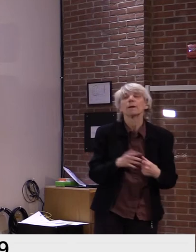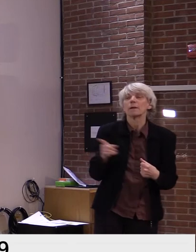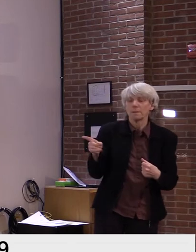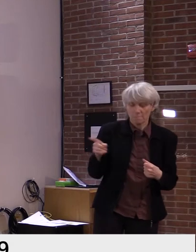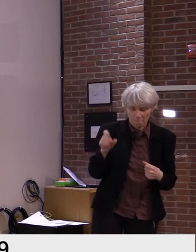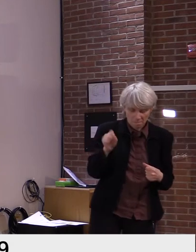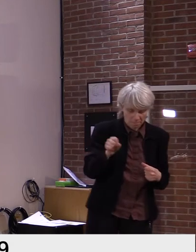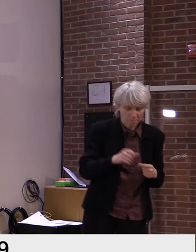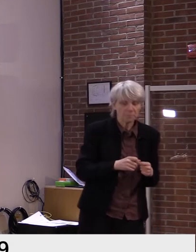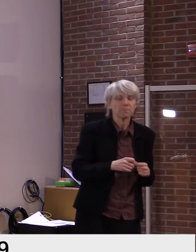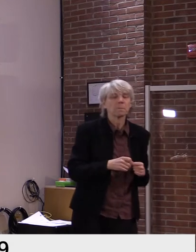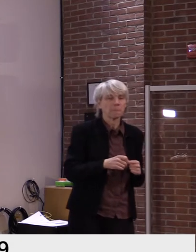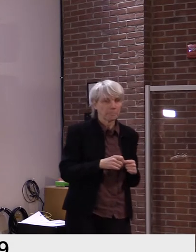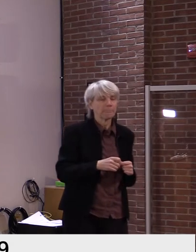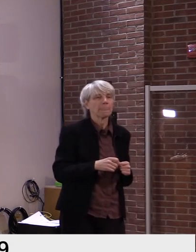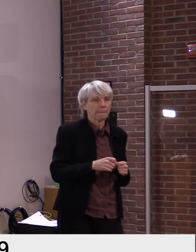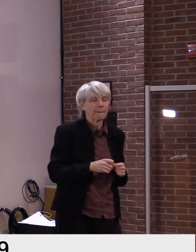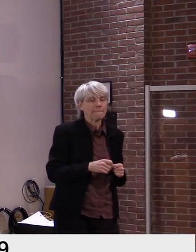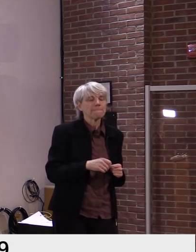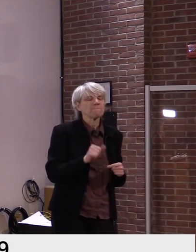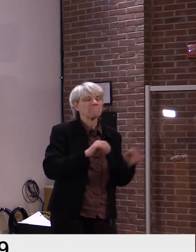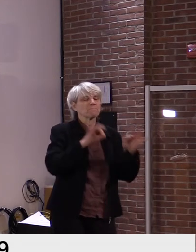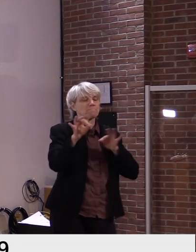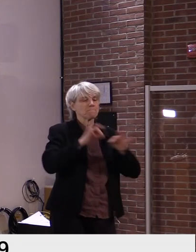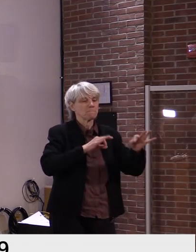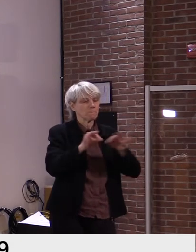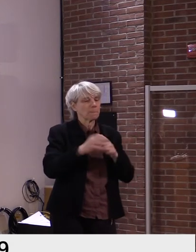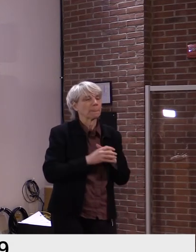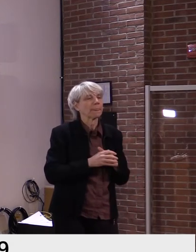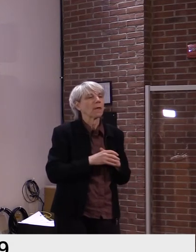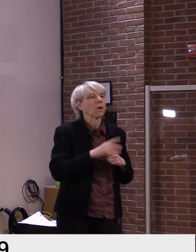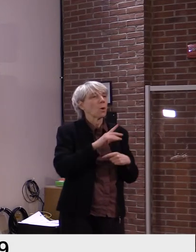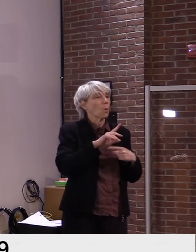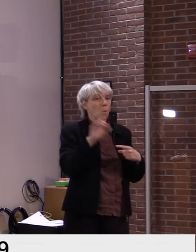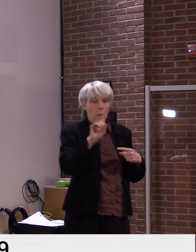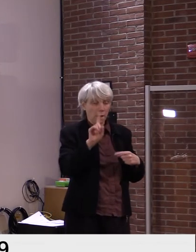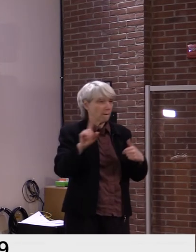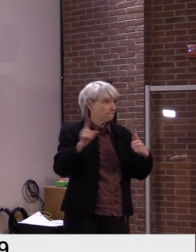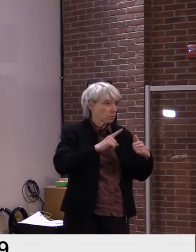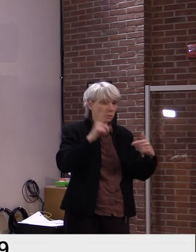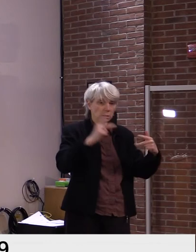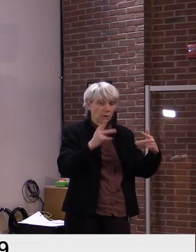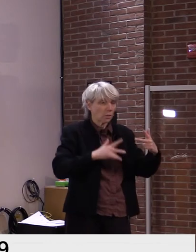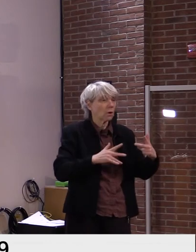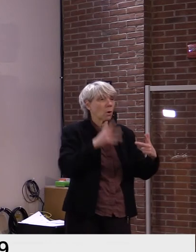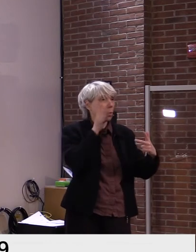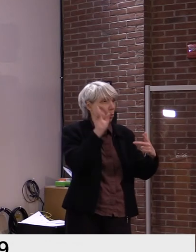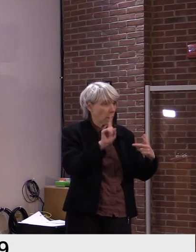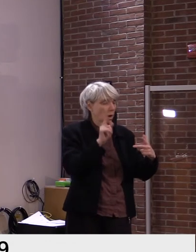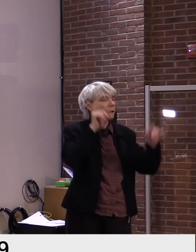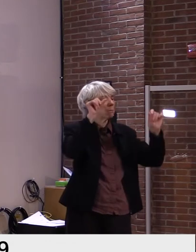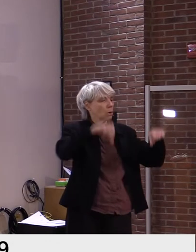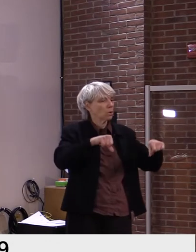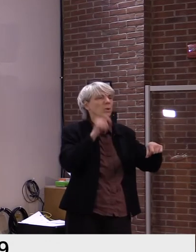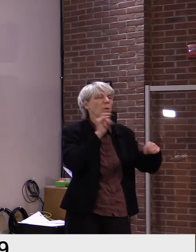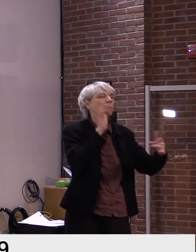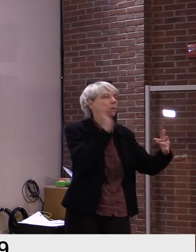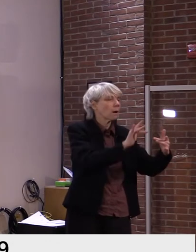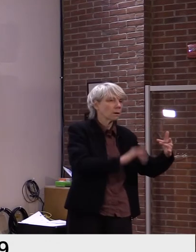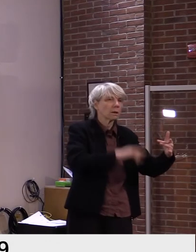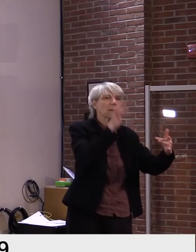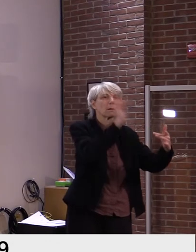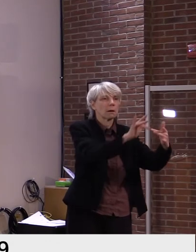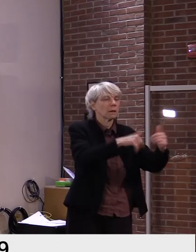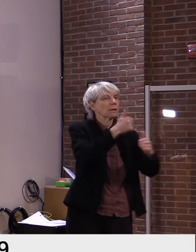work. We'll start releasing where we're going to go here in the next. They will be contacted. The school will